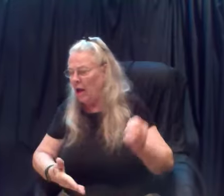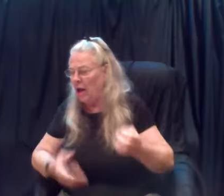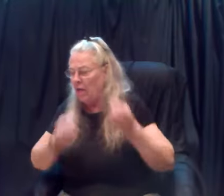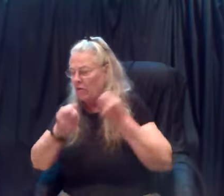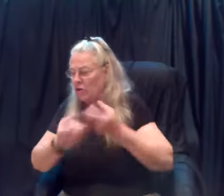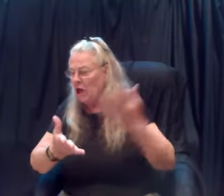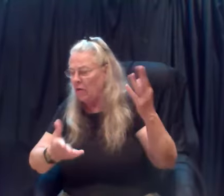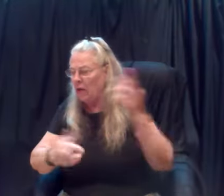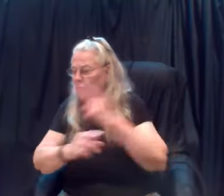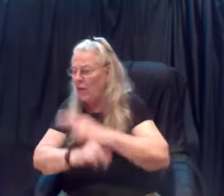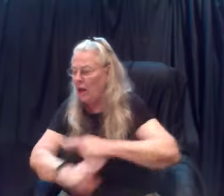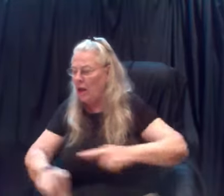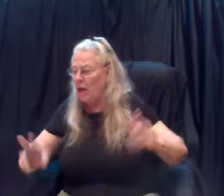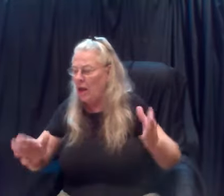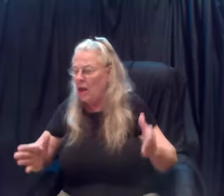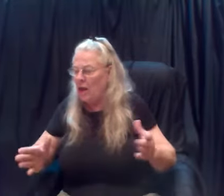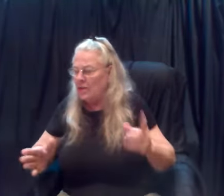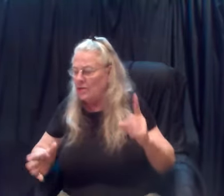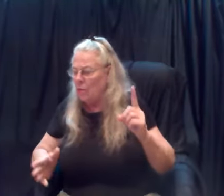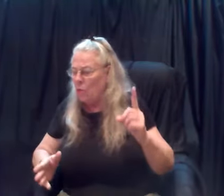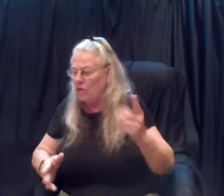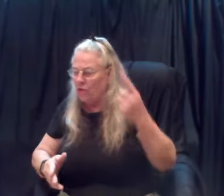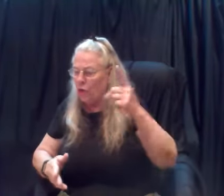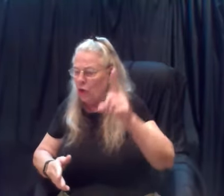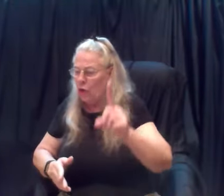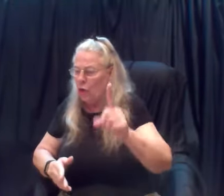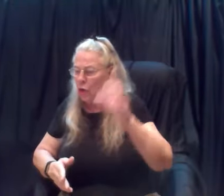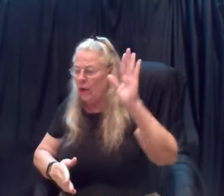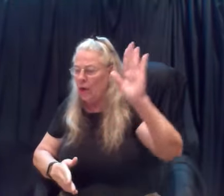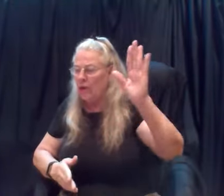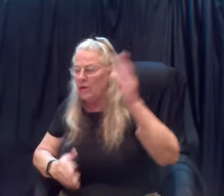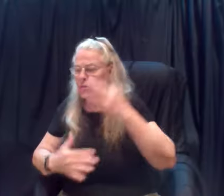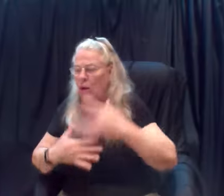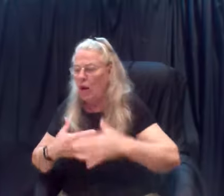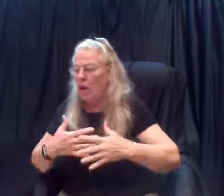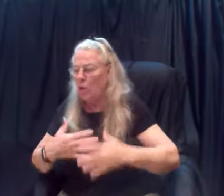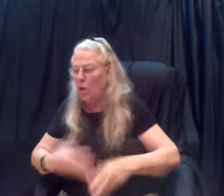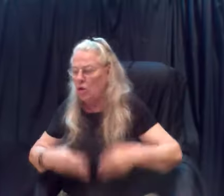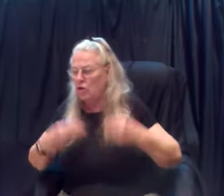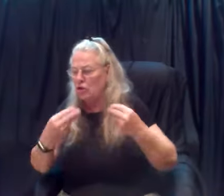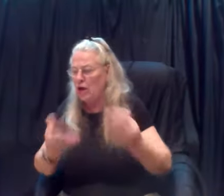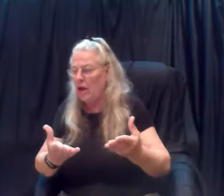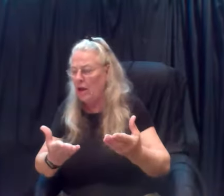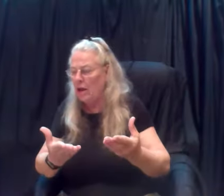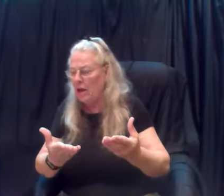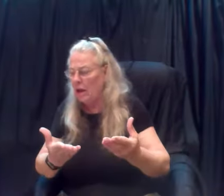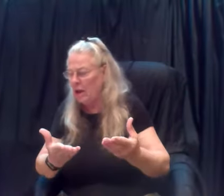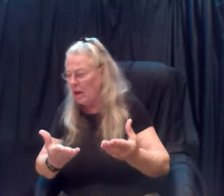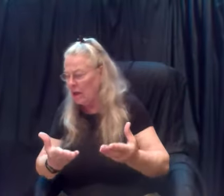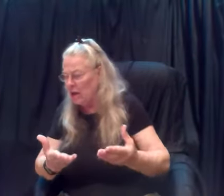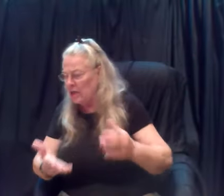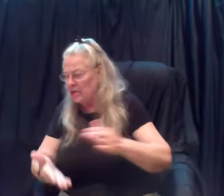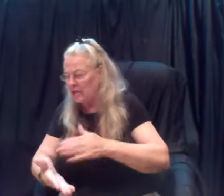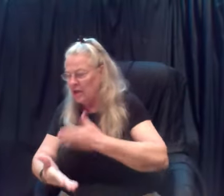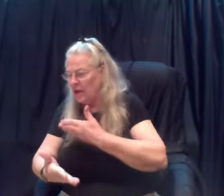Ever shout ye with, someone's for you, his blood was shed.